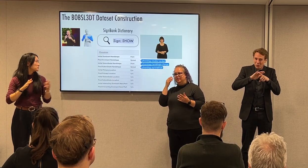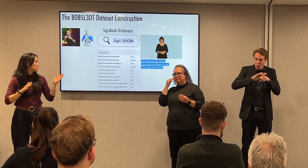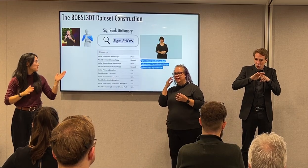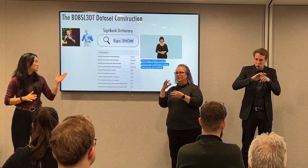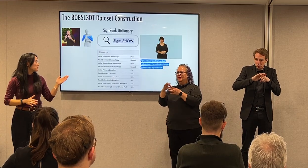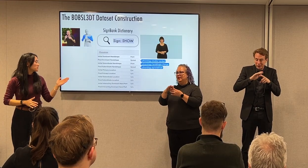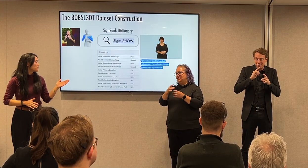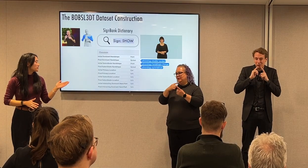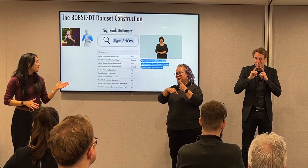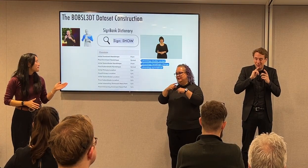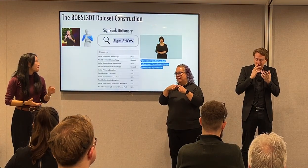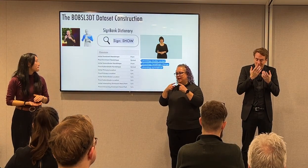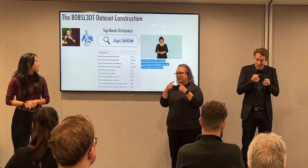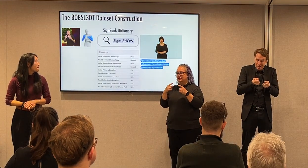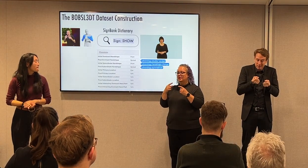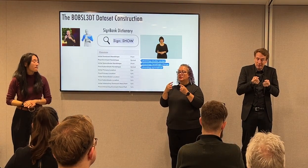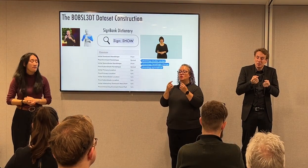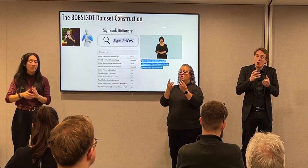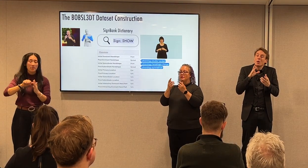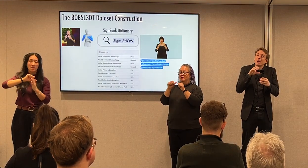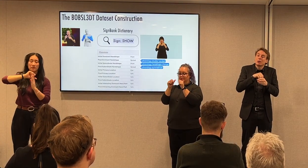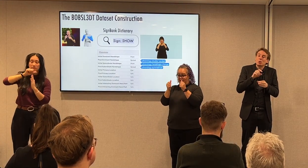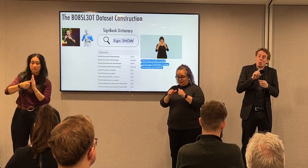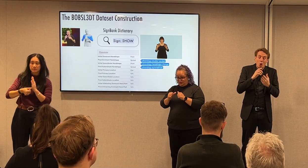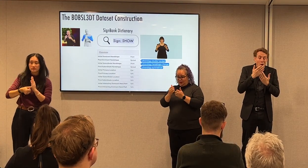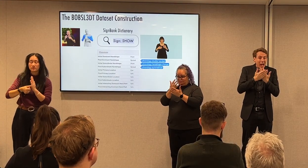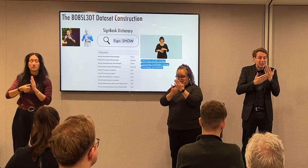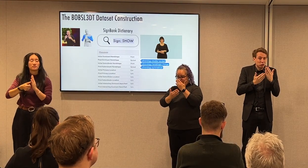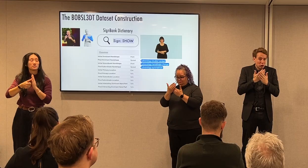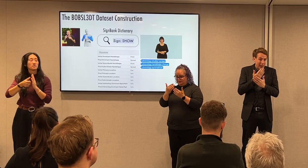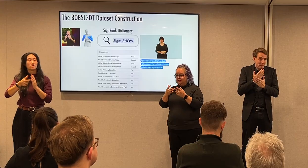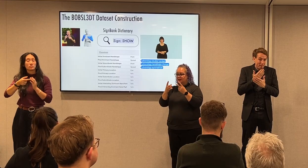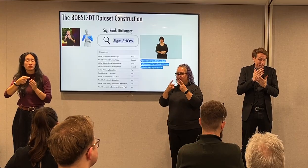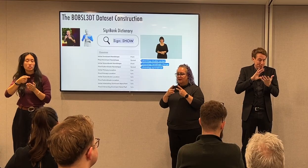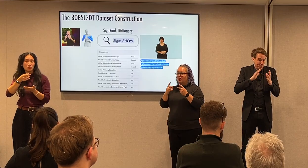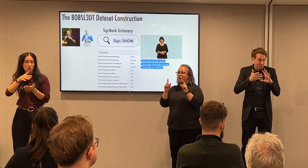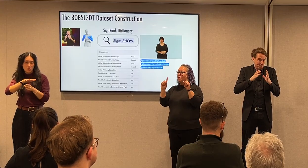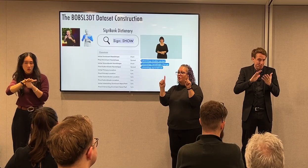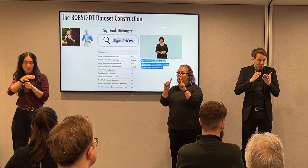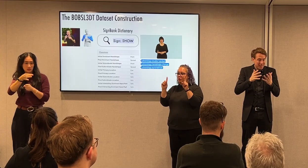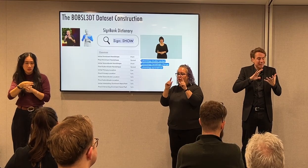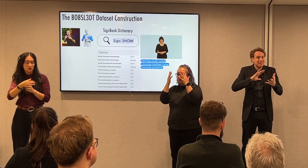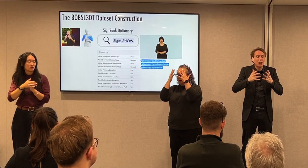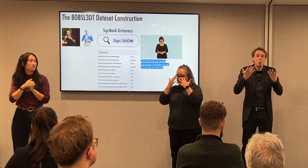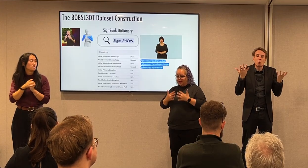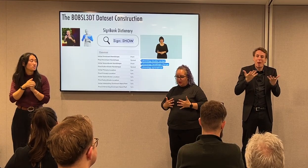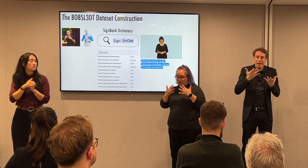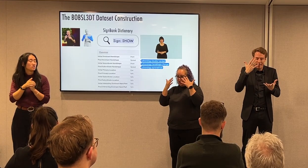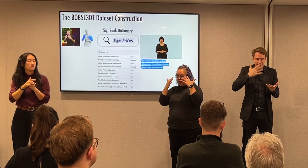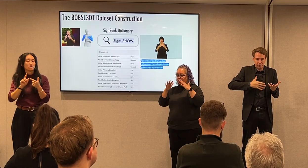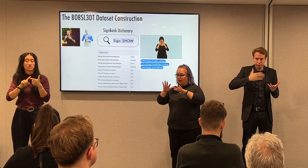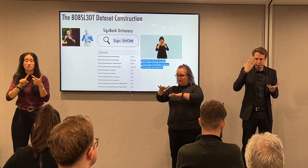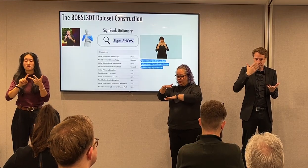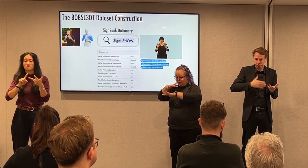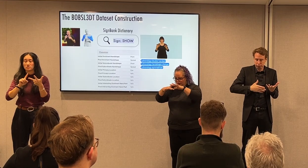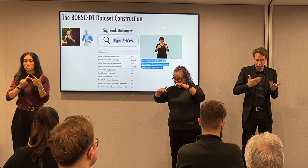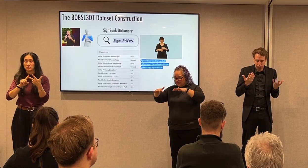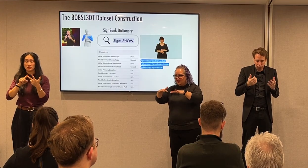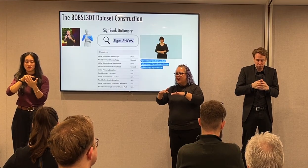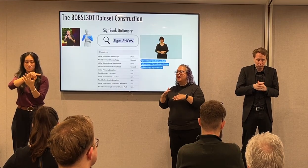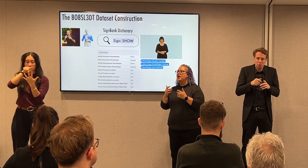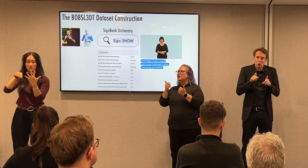sign, including the hand shapes, the location of the sign, and the part of the